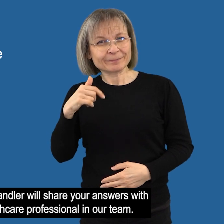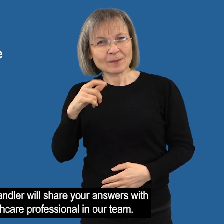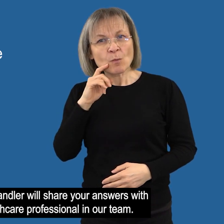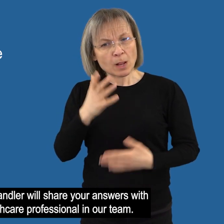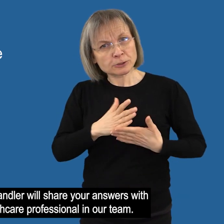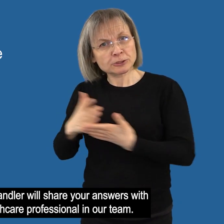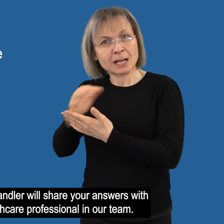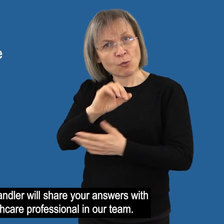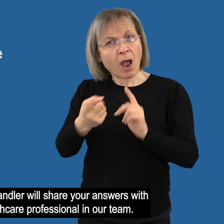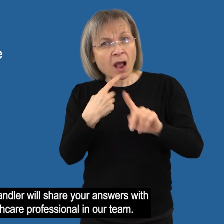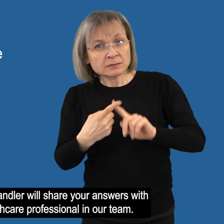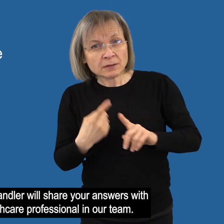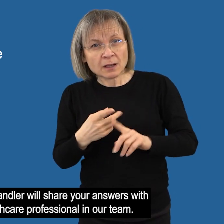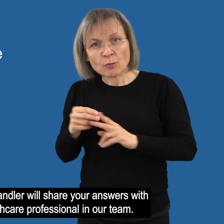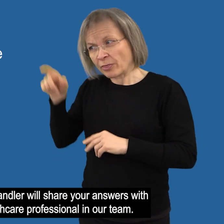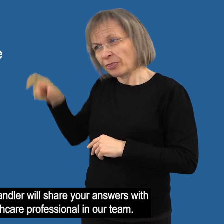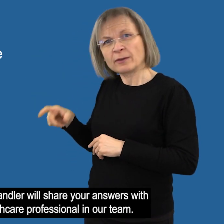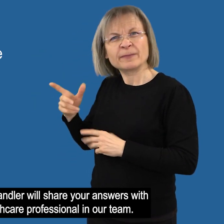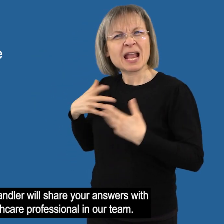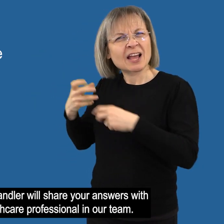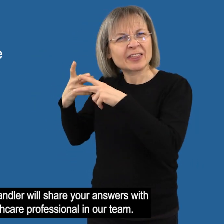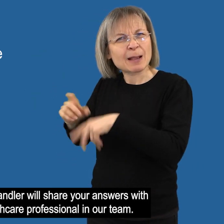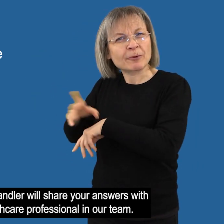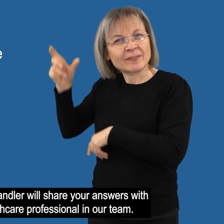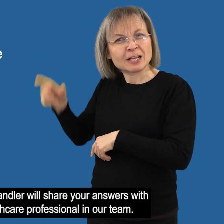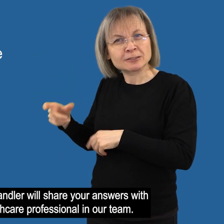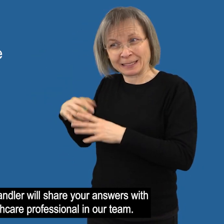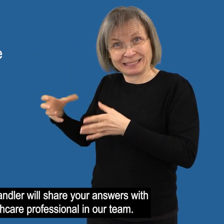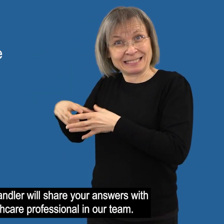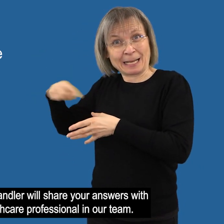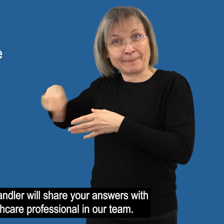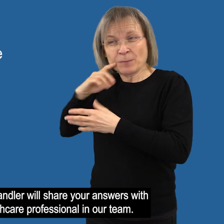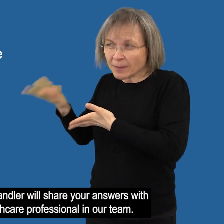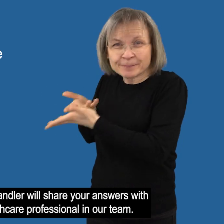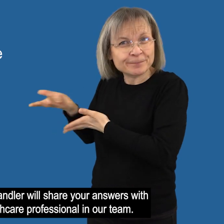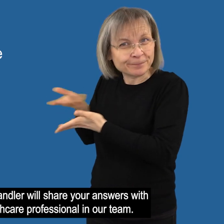Our call handler will share your answers with a healthcare professional in our team.